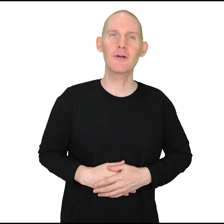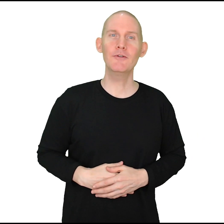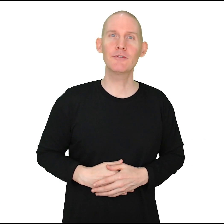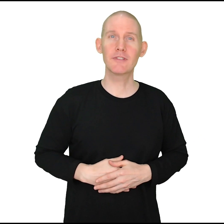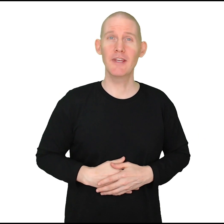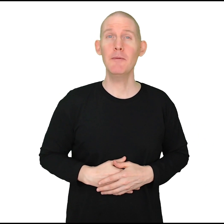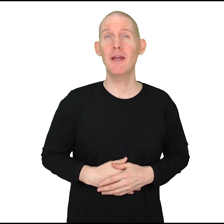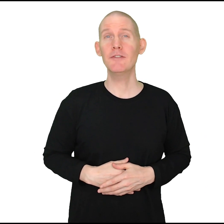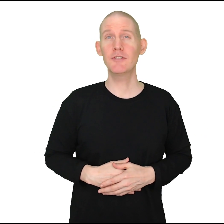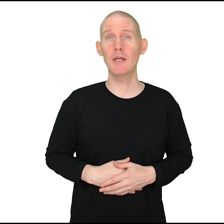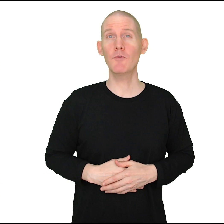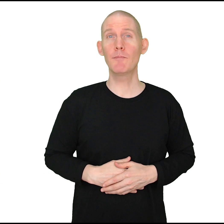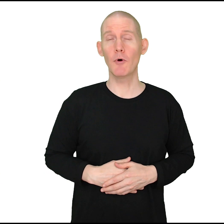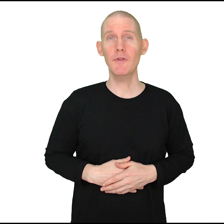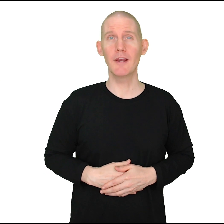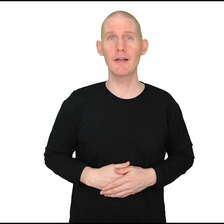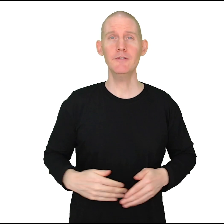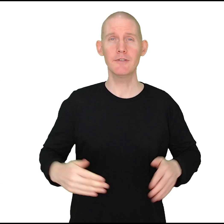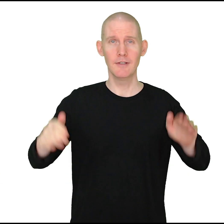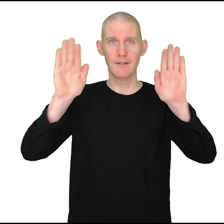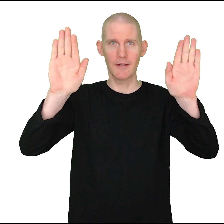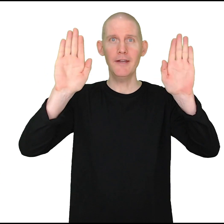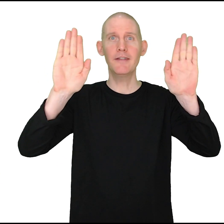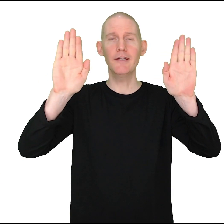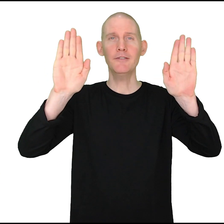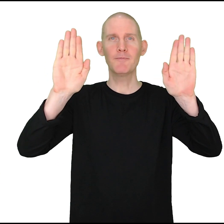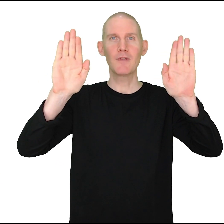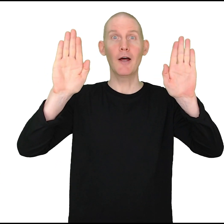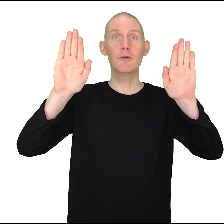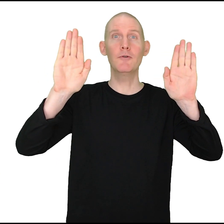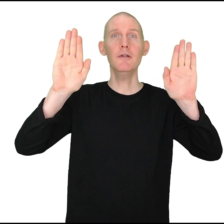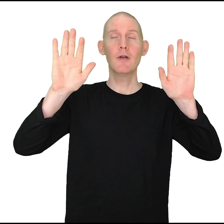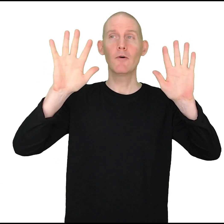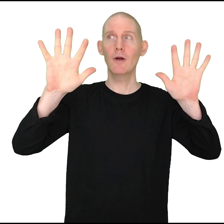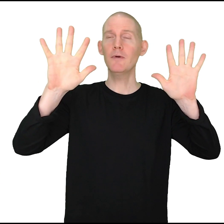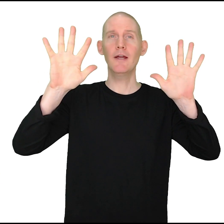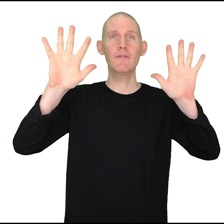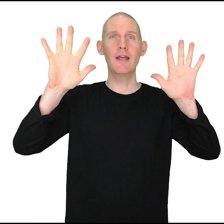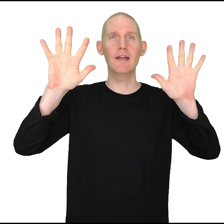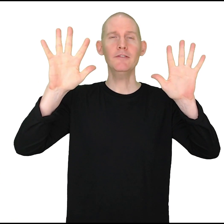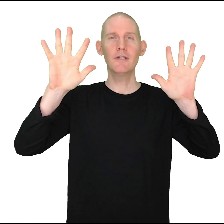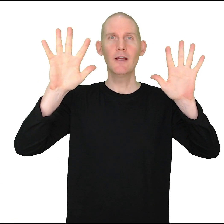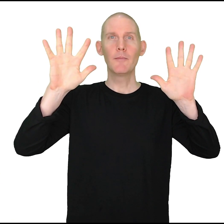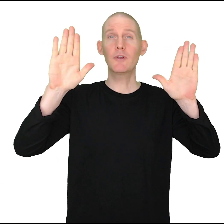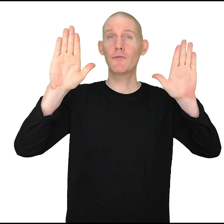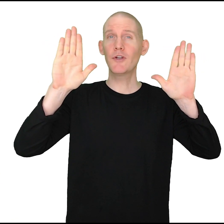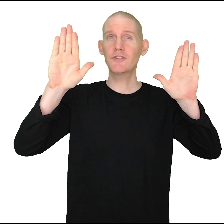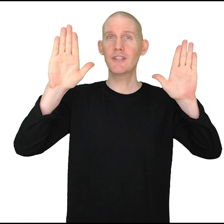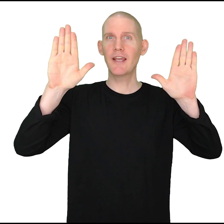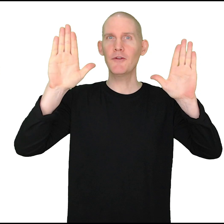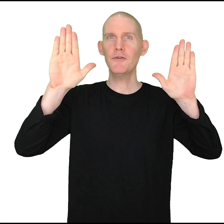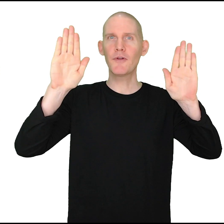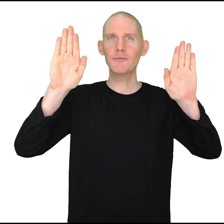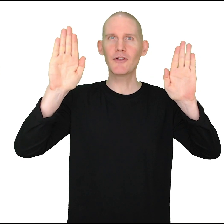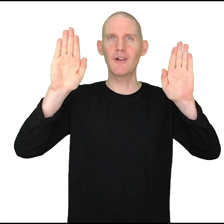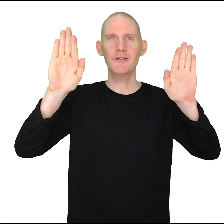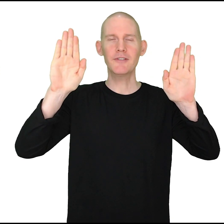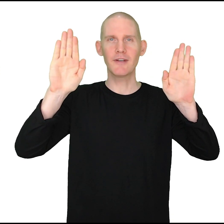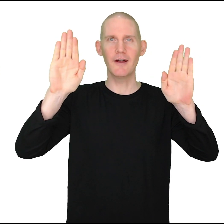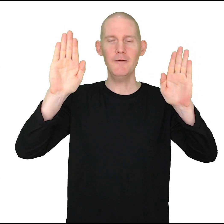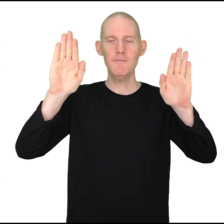Okay, we're going to use the same hand shape for both hands, like this. How do we do it? Well, we have the hands. Put the fingers together,